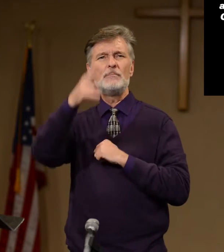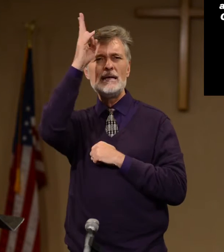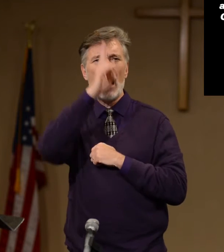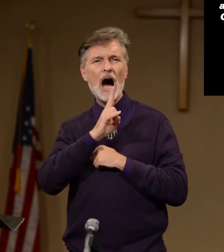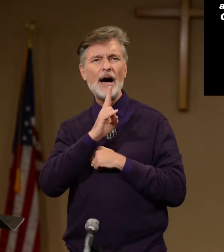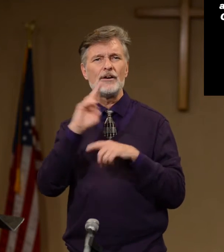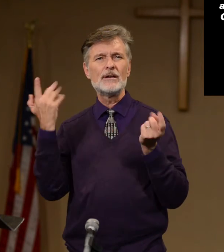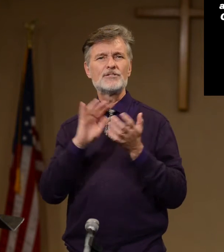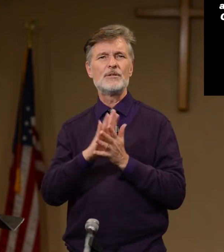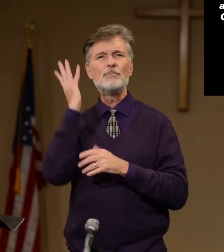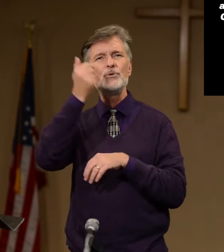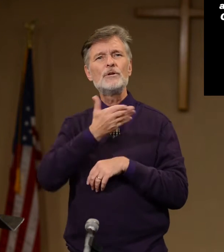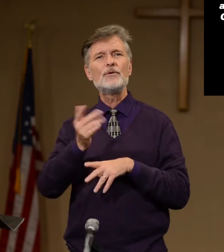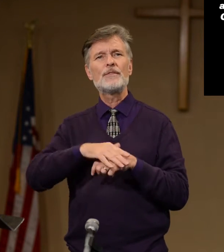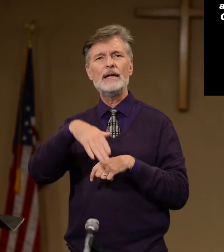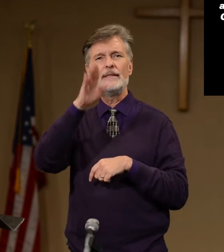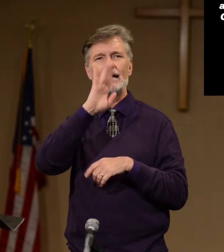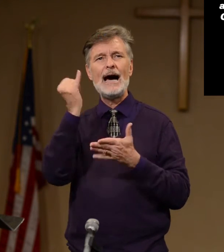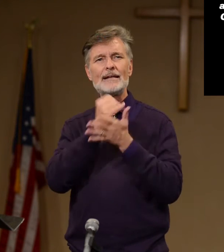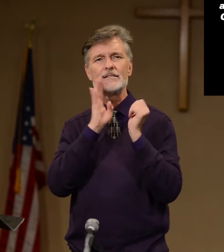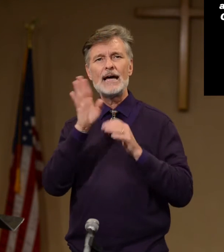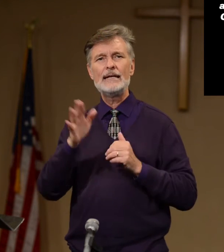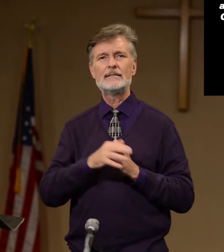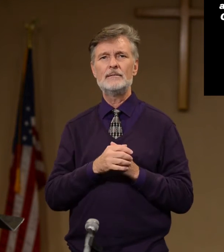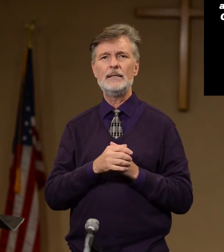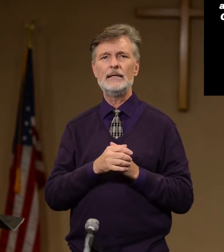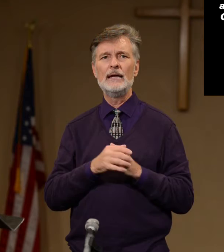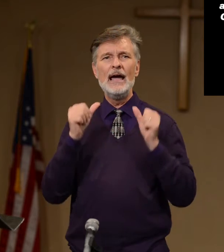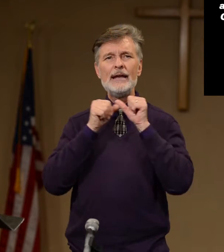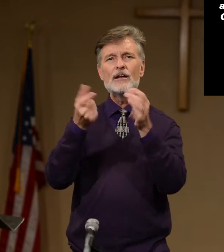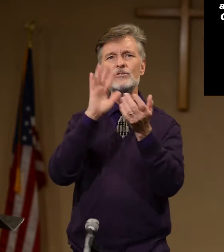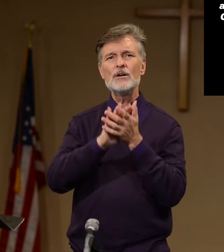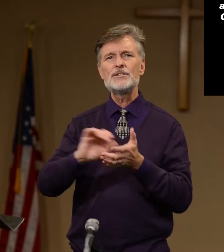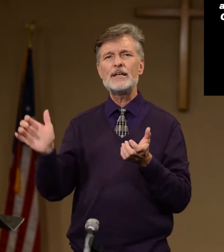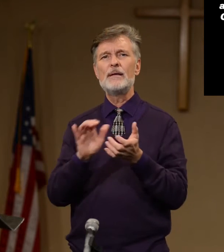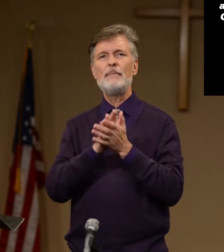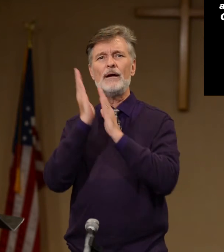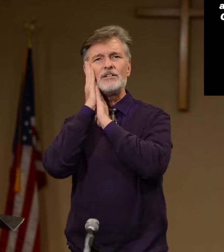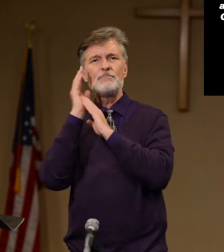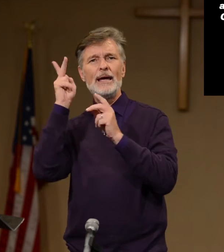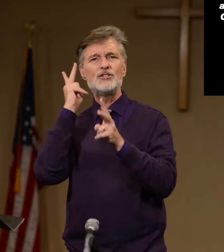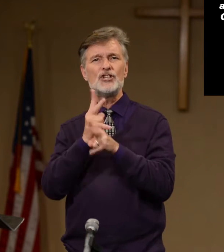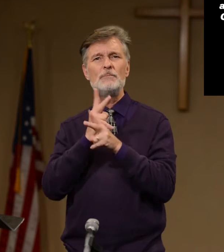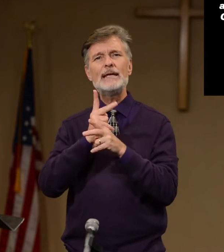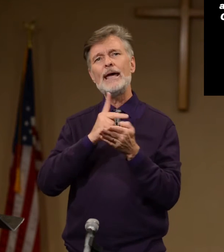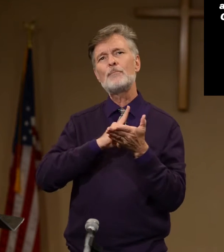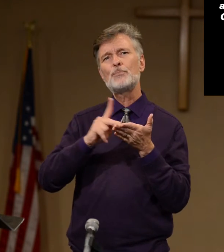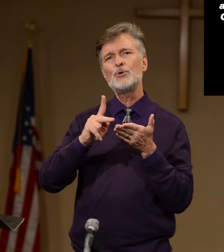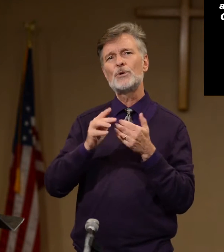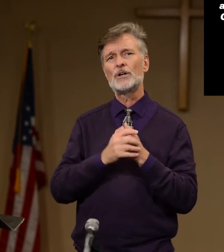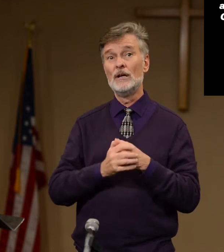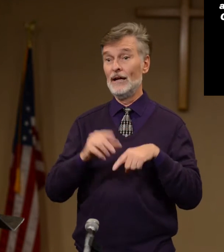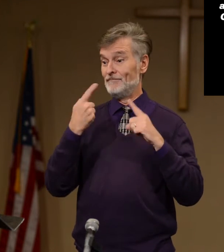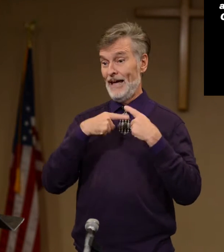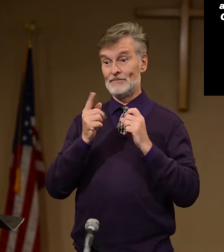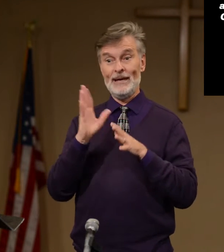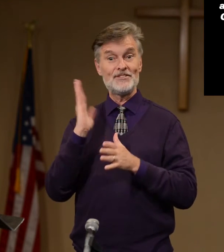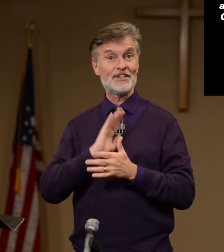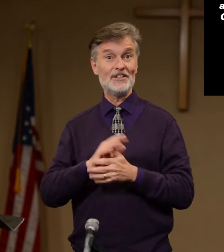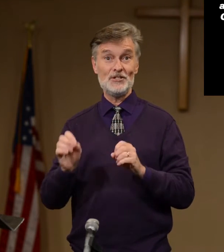be honored as the beautiful thing that God designed it to be. And he goes on to say the marriage bed should be kept pure. That basically is